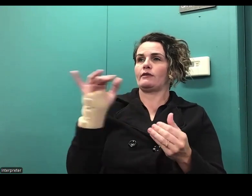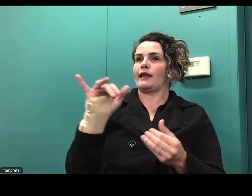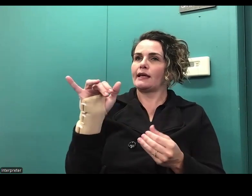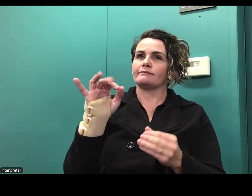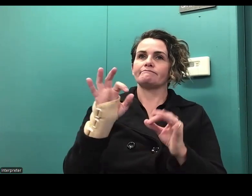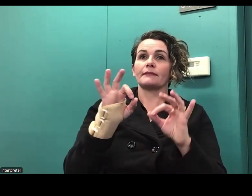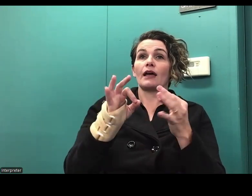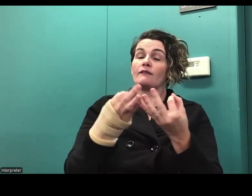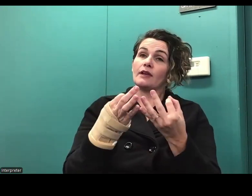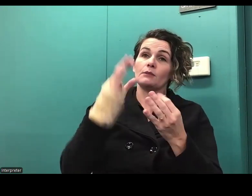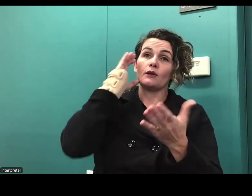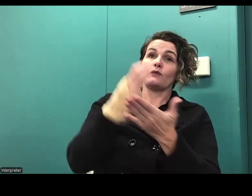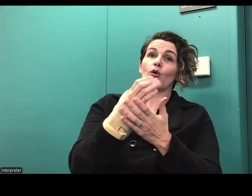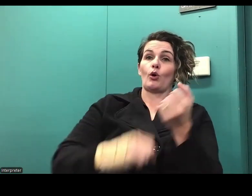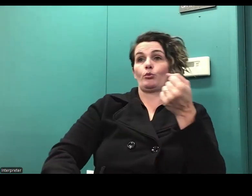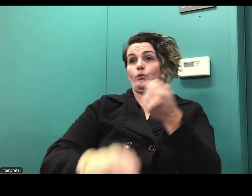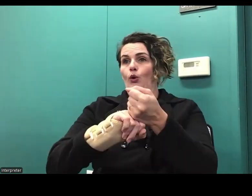family photo is promoting